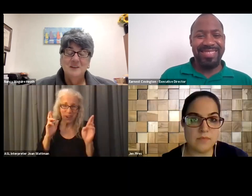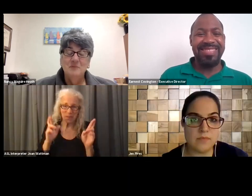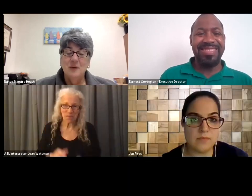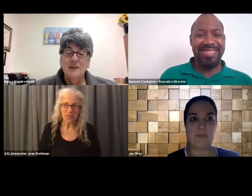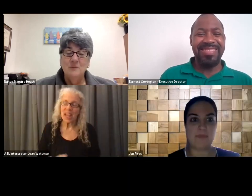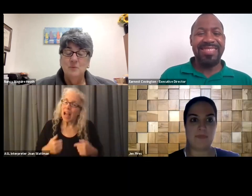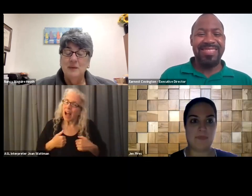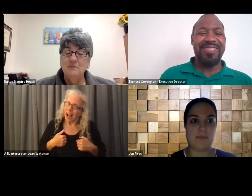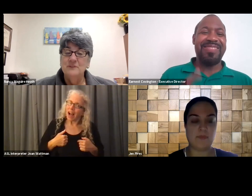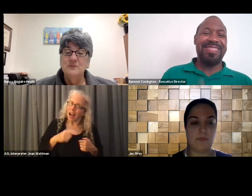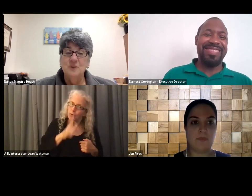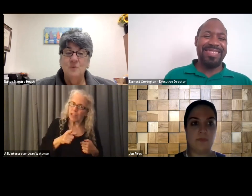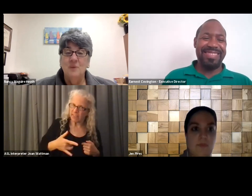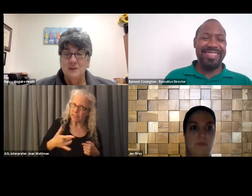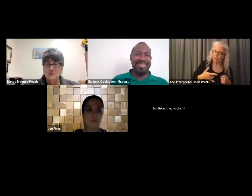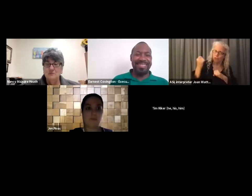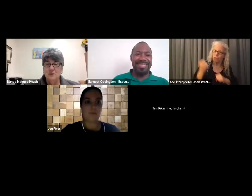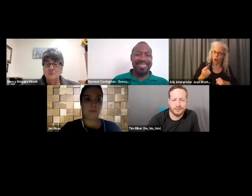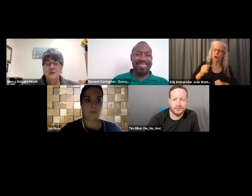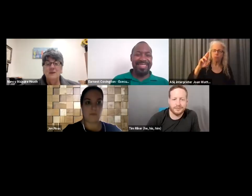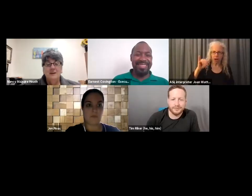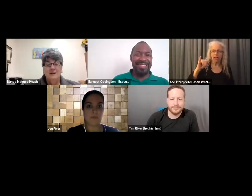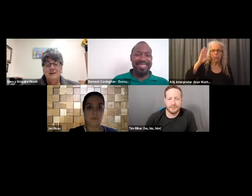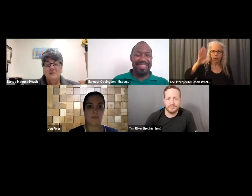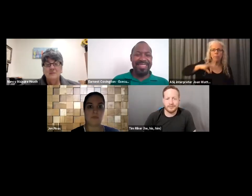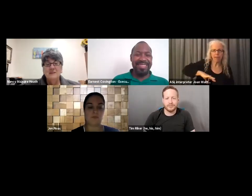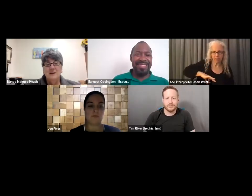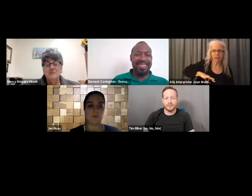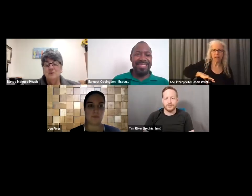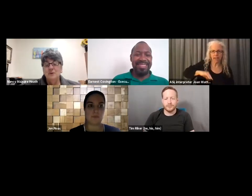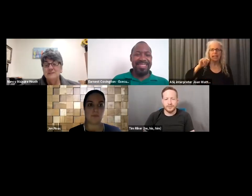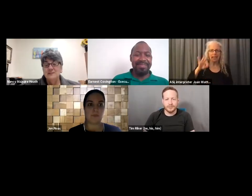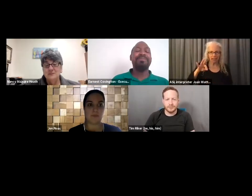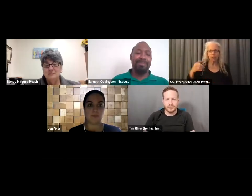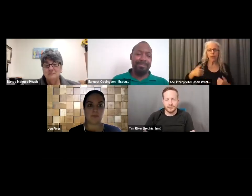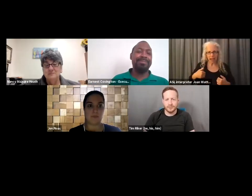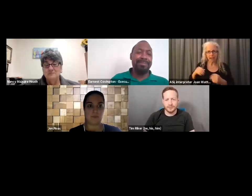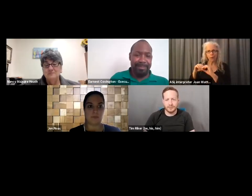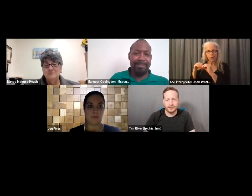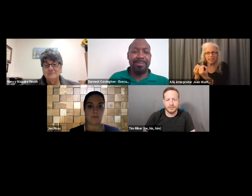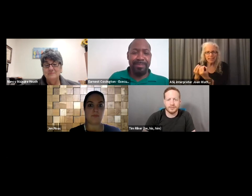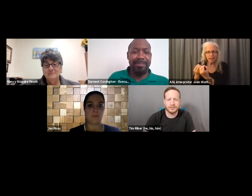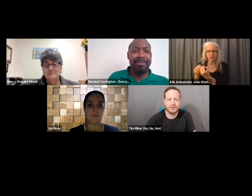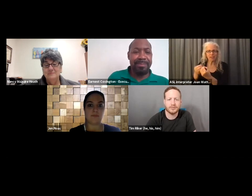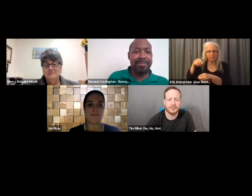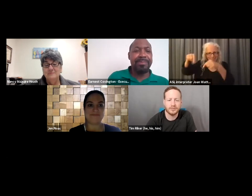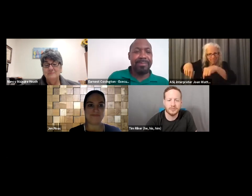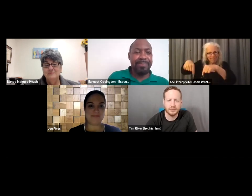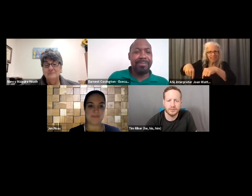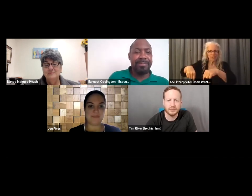I think Rhode Island would benefit so much from this kind of an organization.